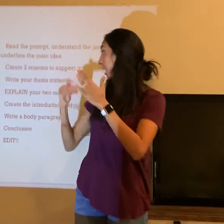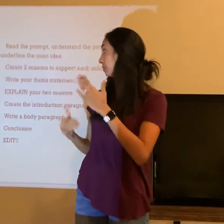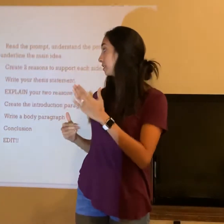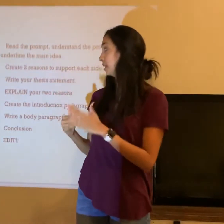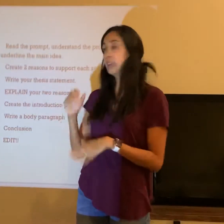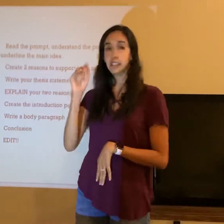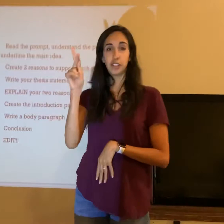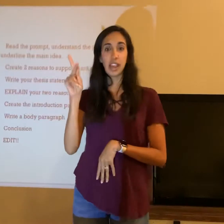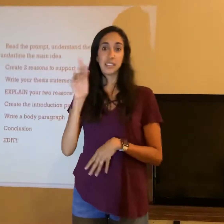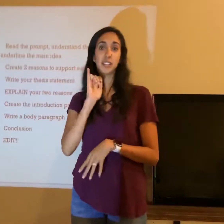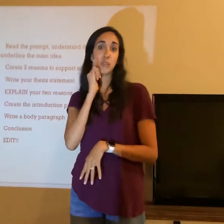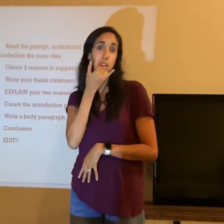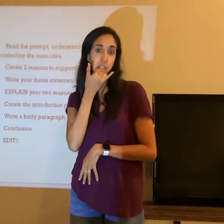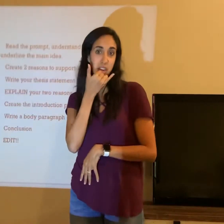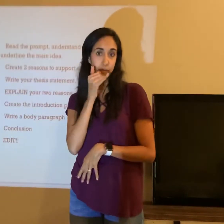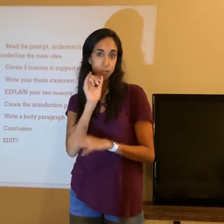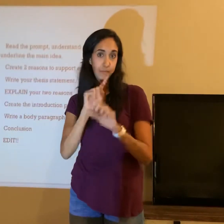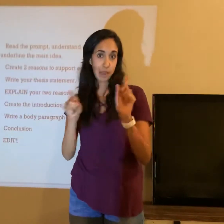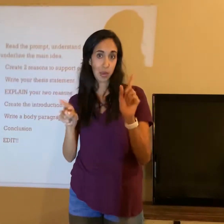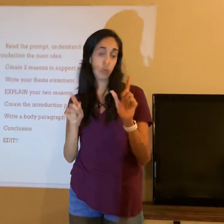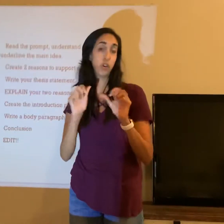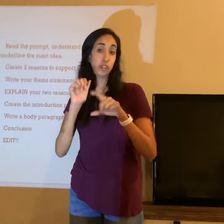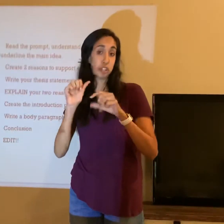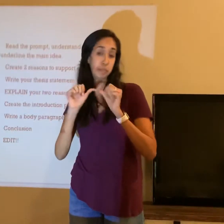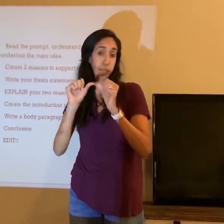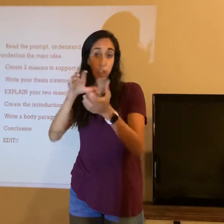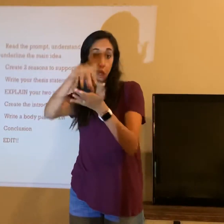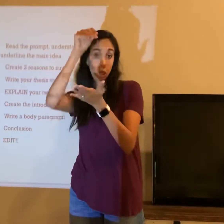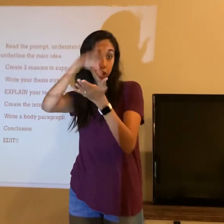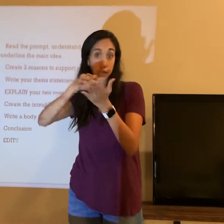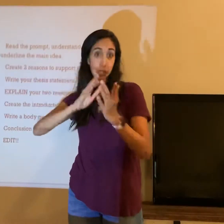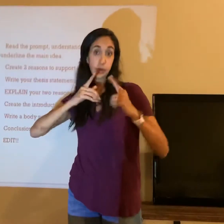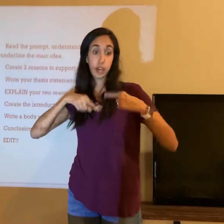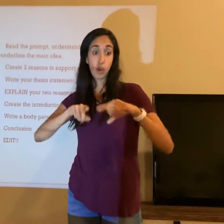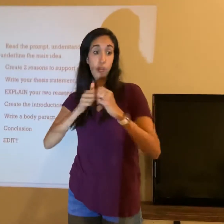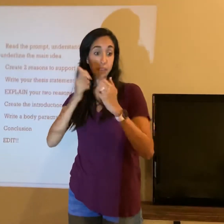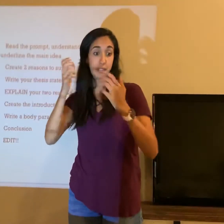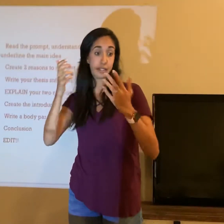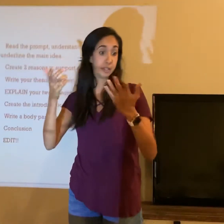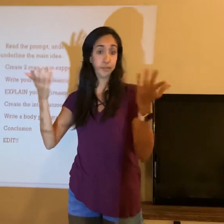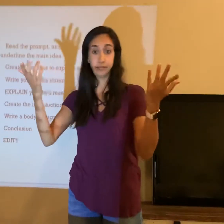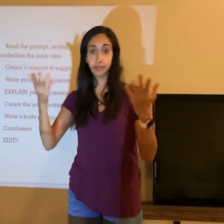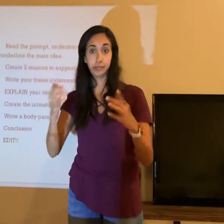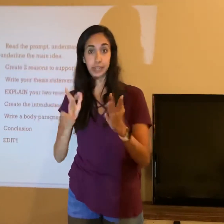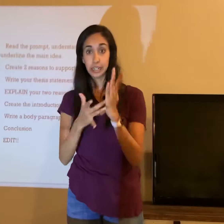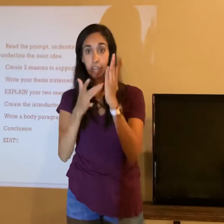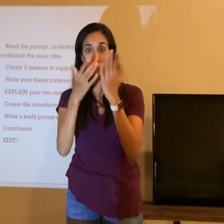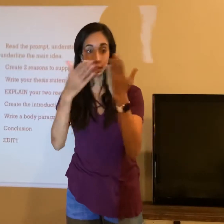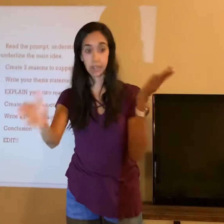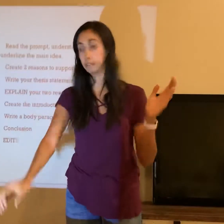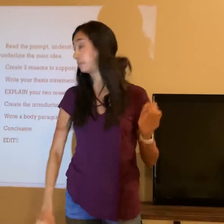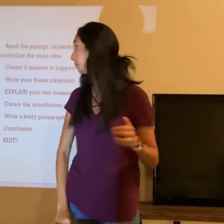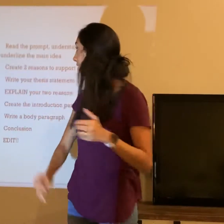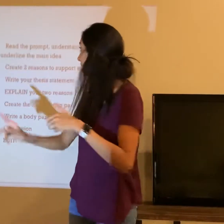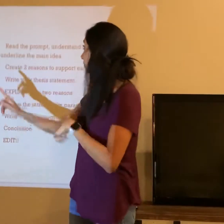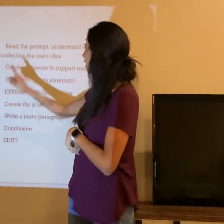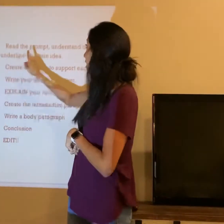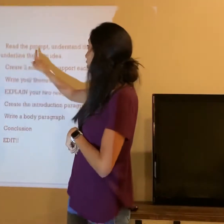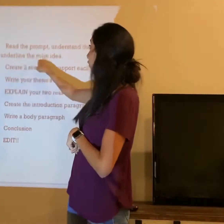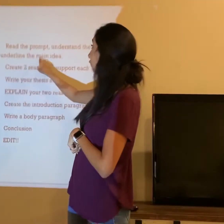steps. It's okay, it's a little messed up, but we're just learning as we go with this technology stuff, okay? So first